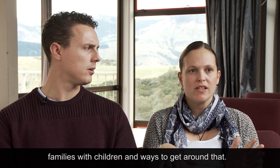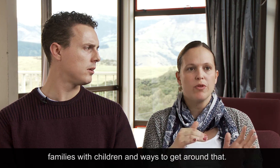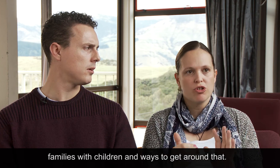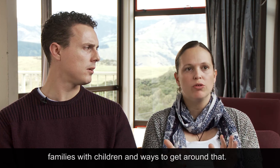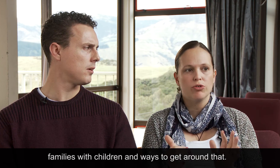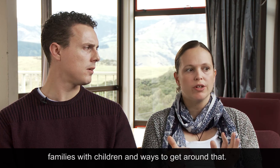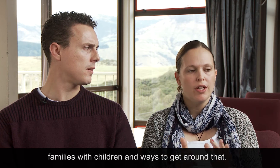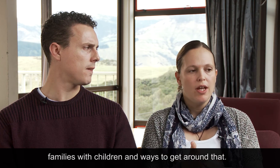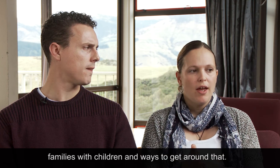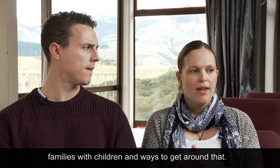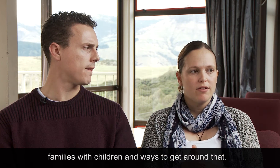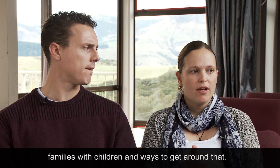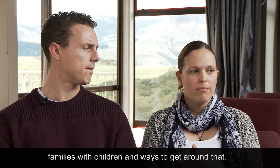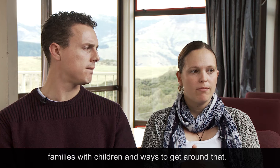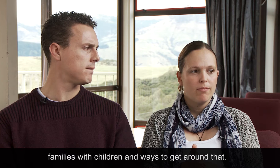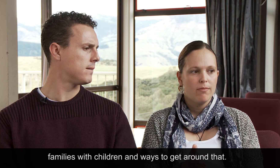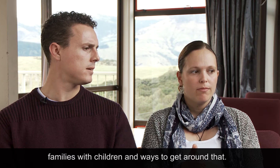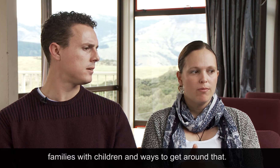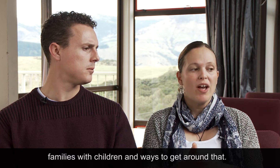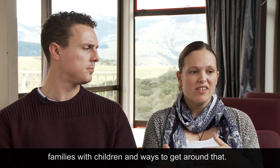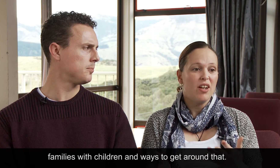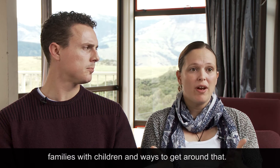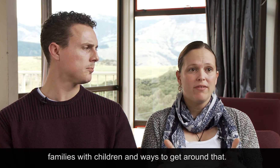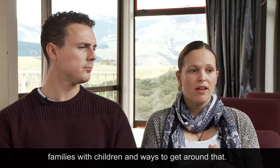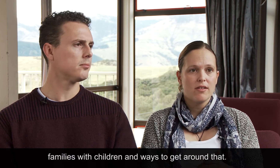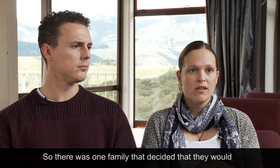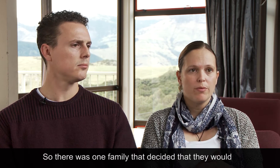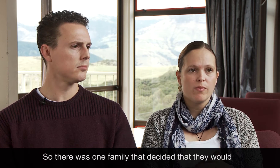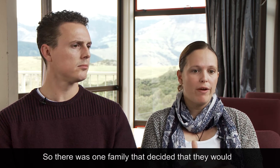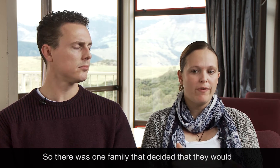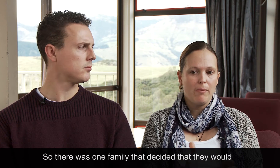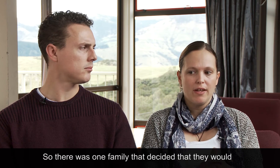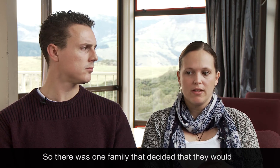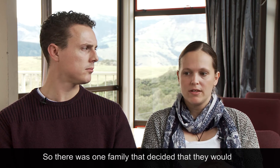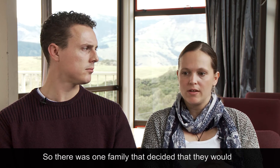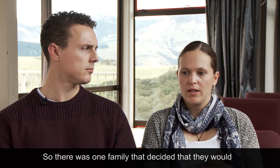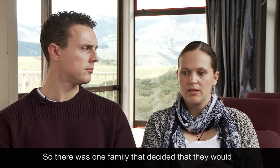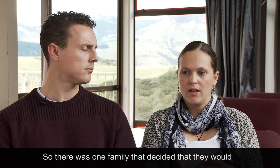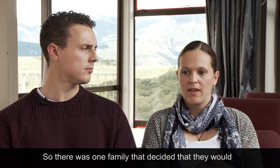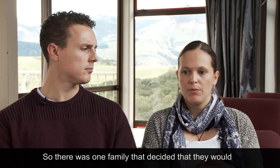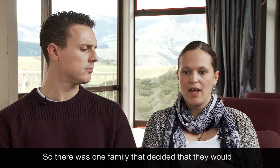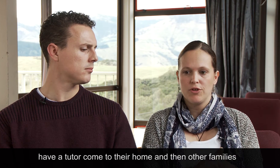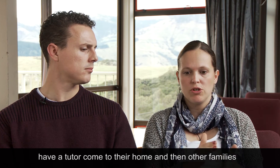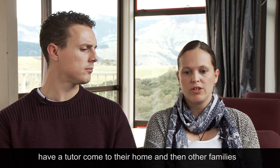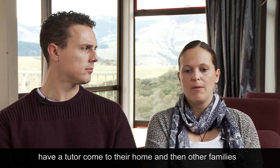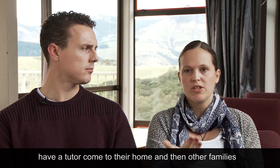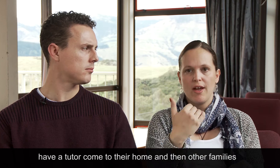with children, and ways to get around that. So there was one family that decided that they would have a tutor come to their